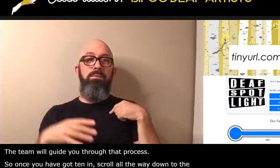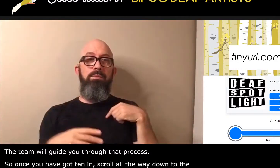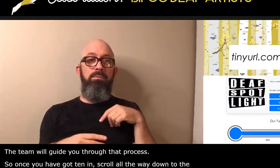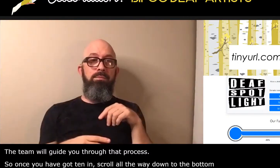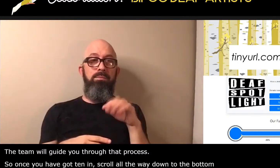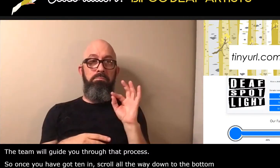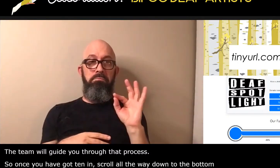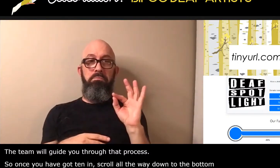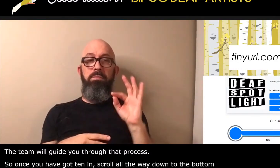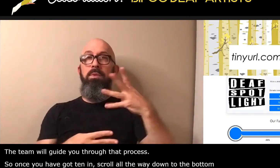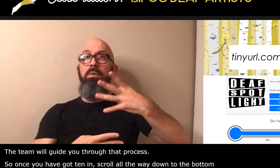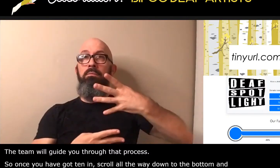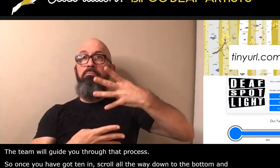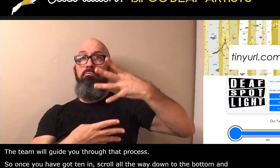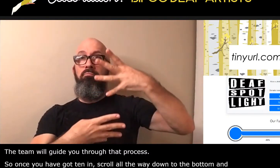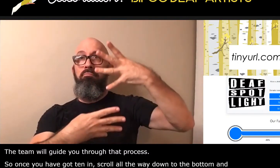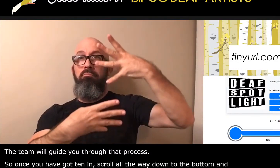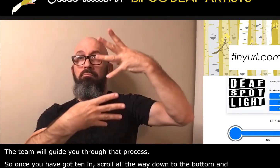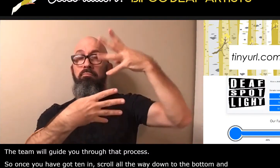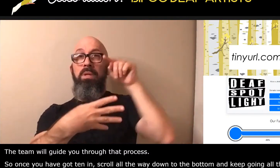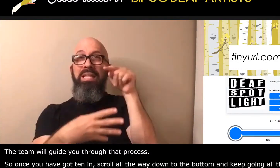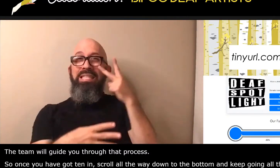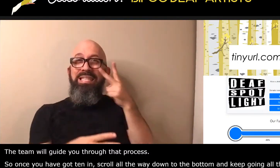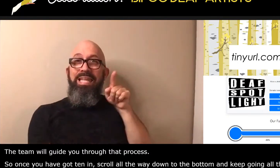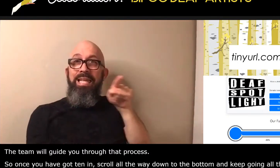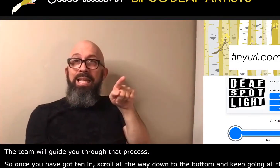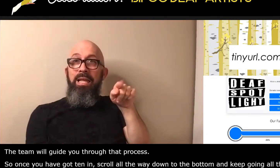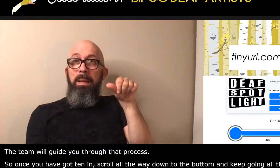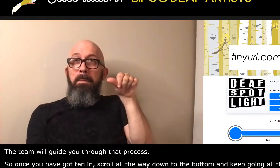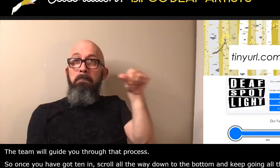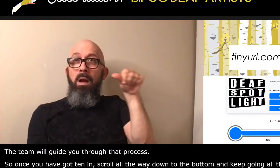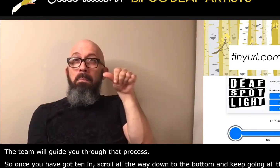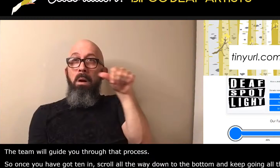Just keep going all the way down.